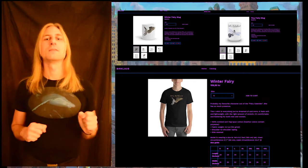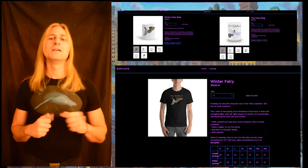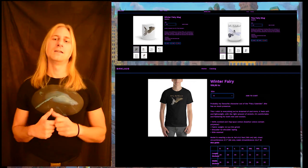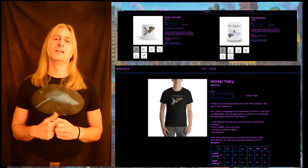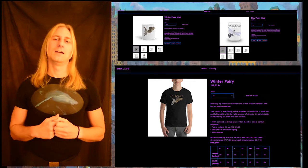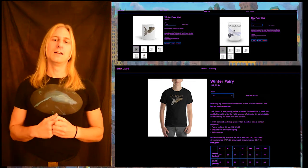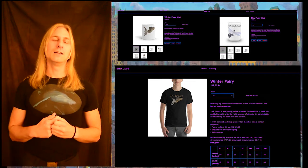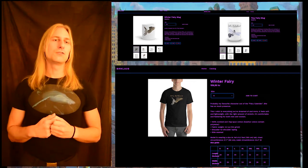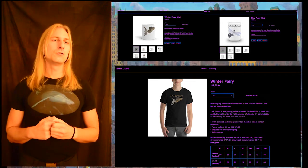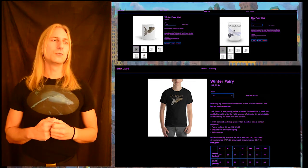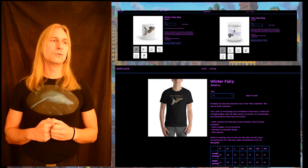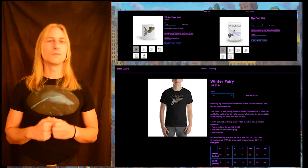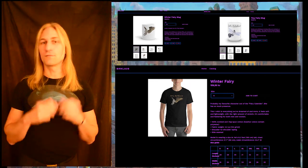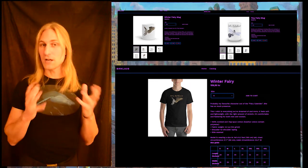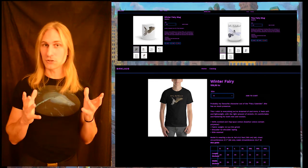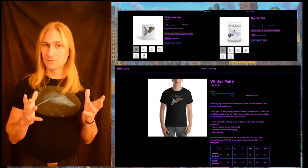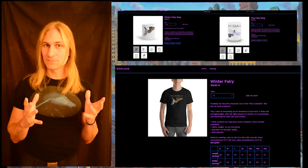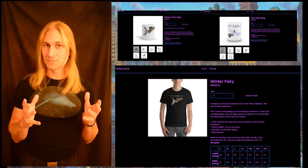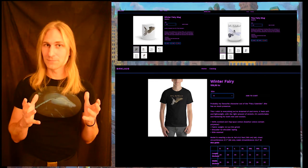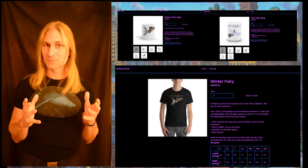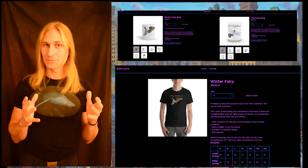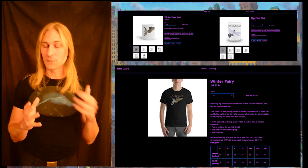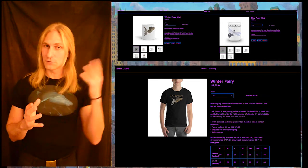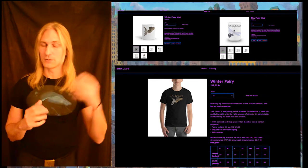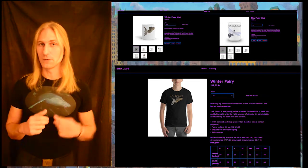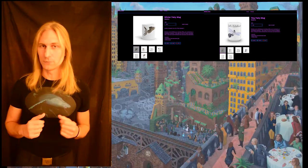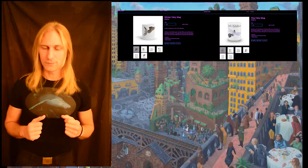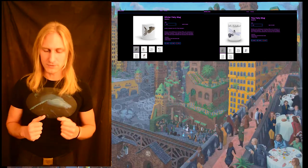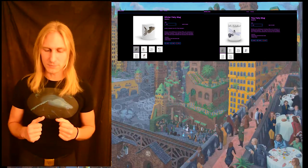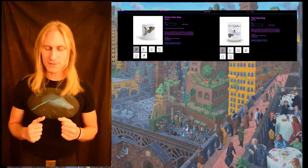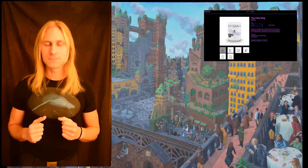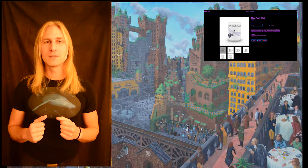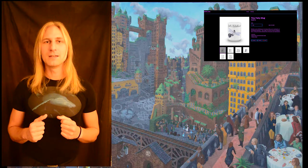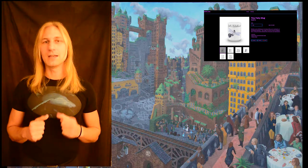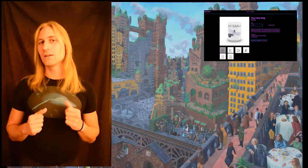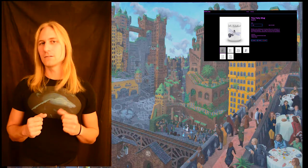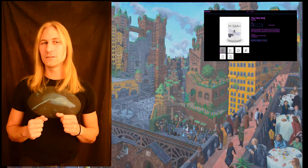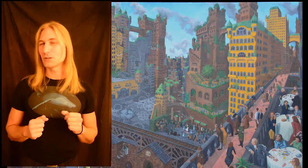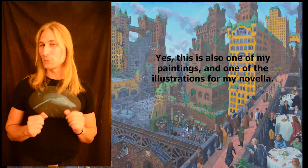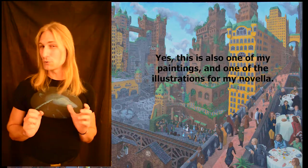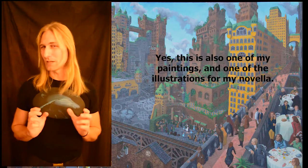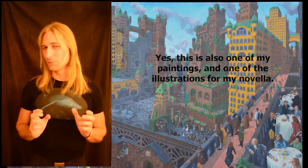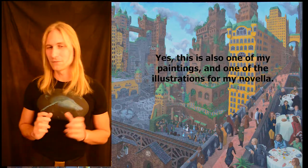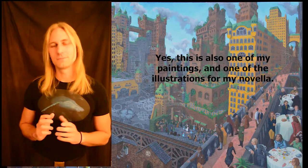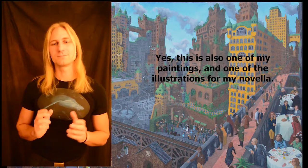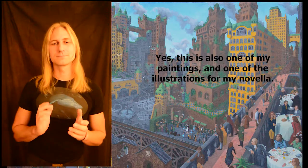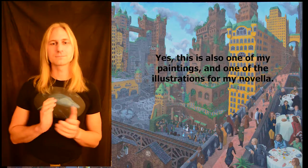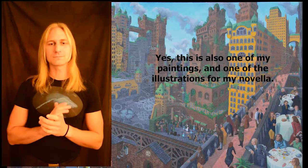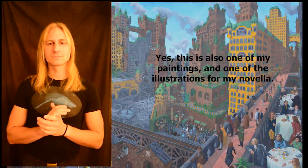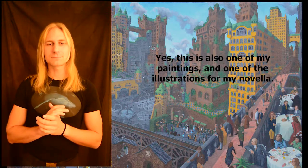moment, into fashion. I'm starting my own fashion brand, and computer